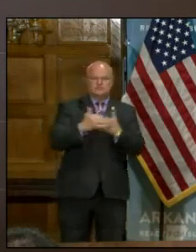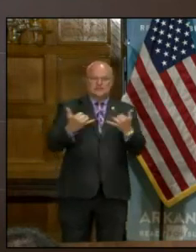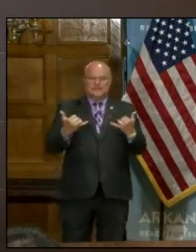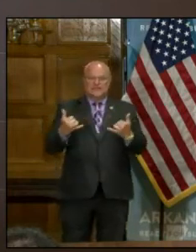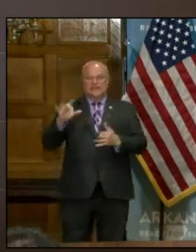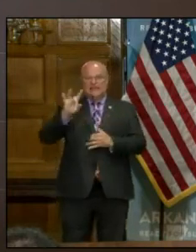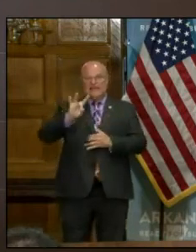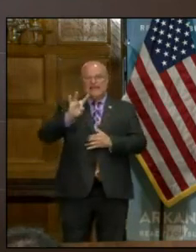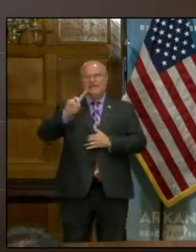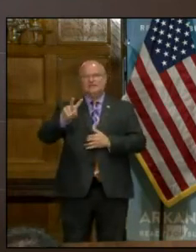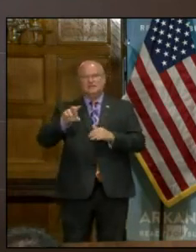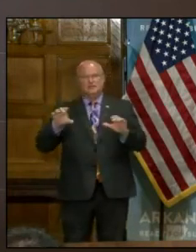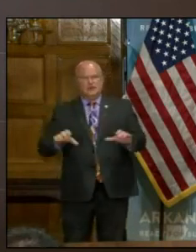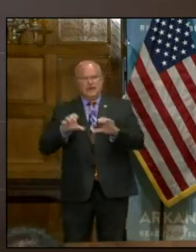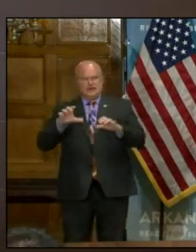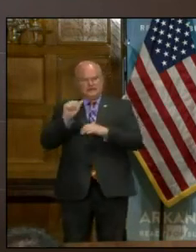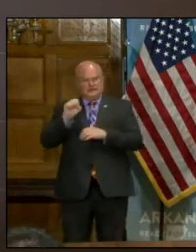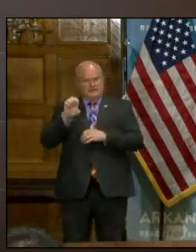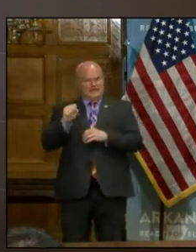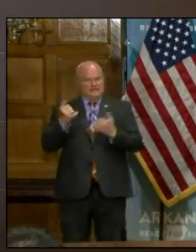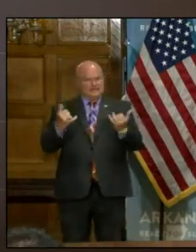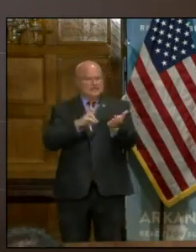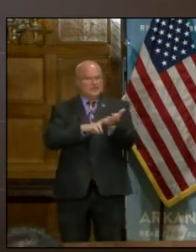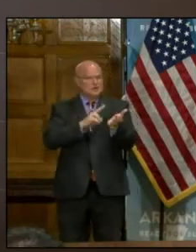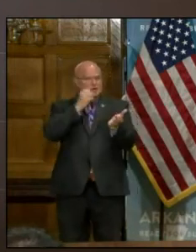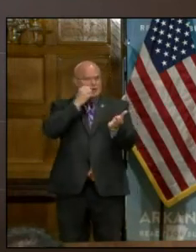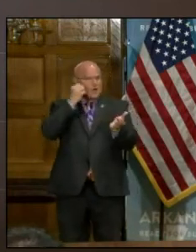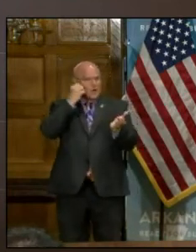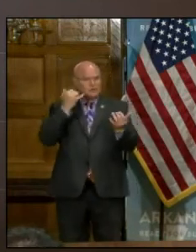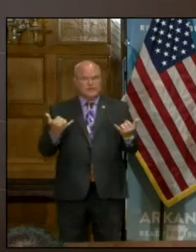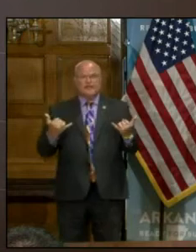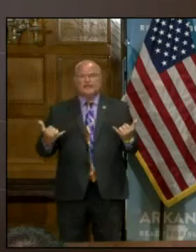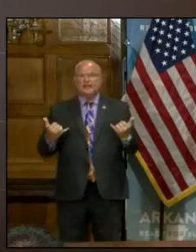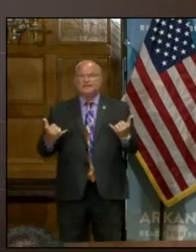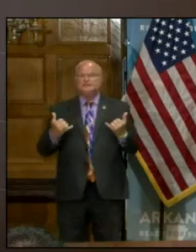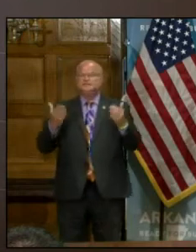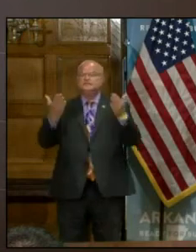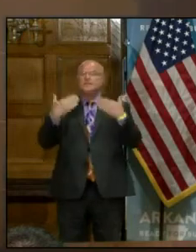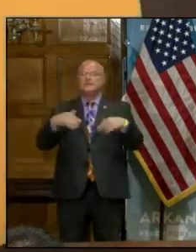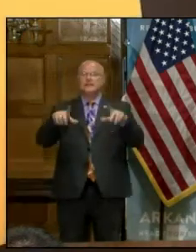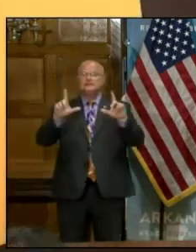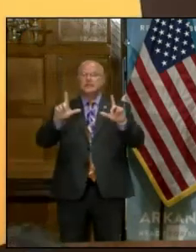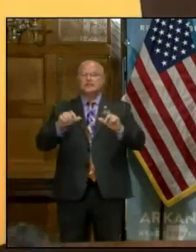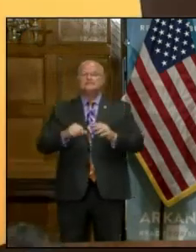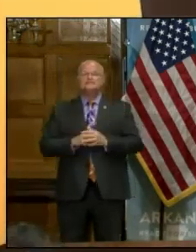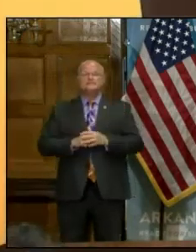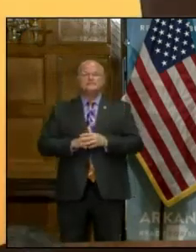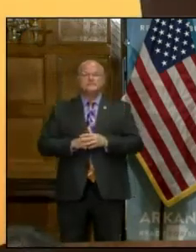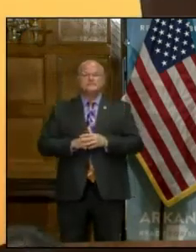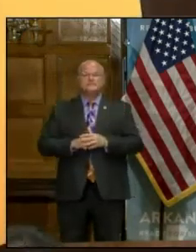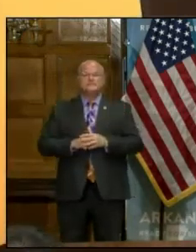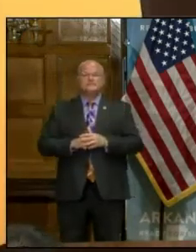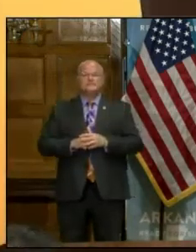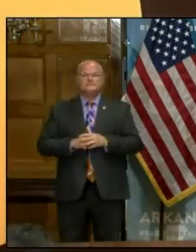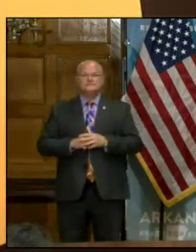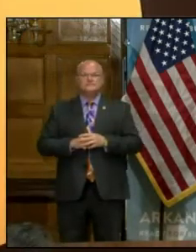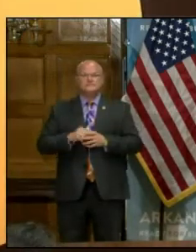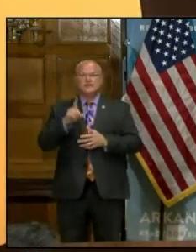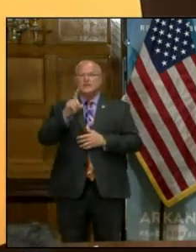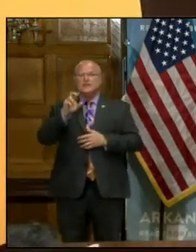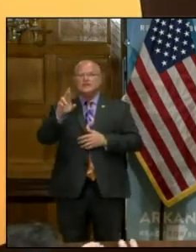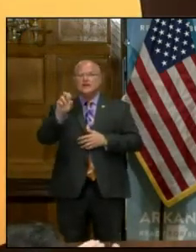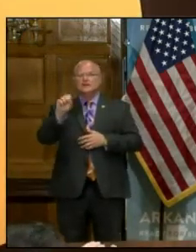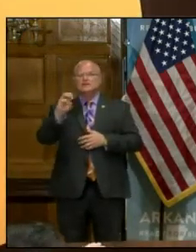about 82 active cases in the nursing homes in Arkansas. And then the next chart, as Dr.